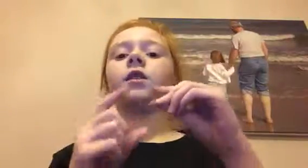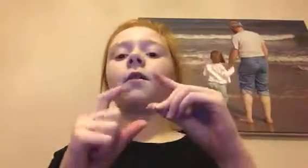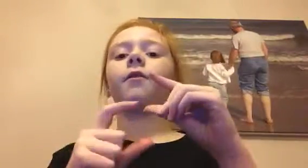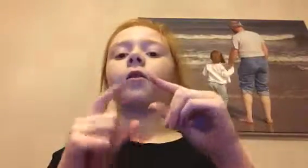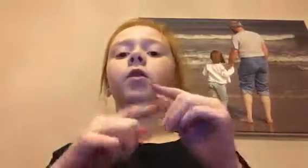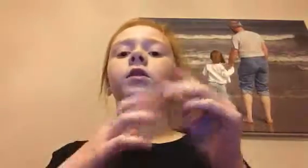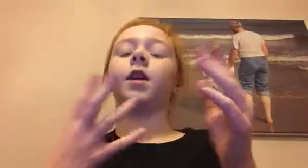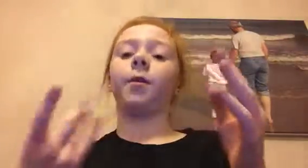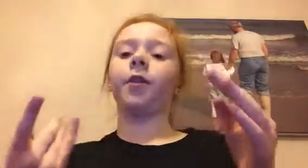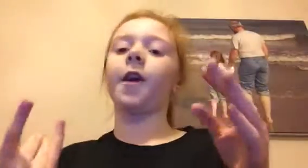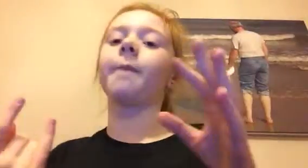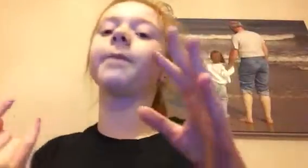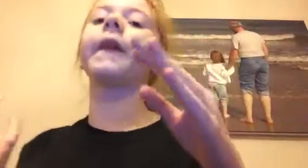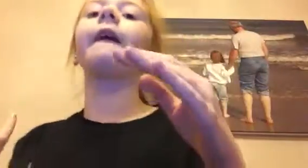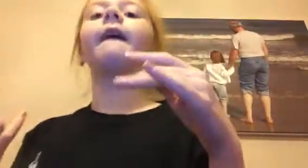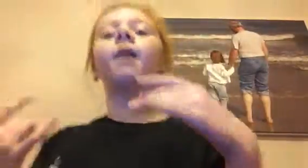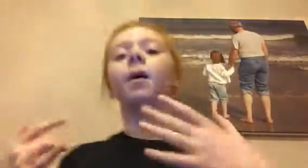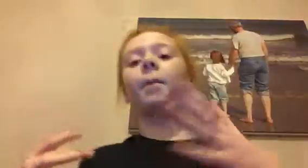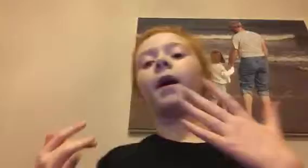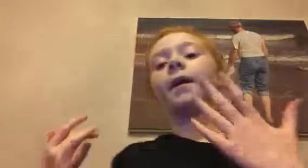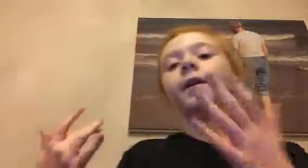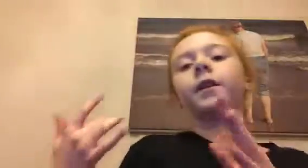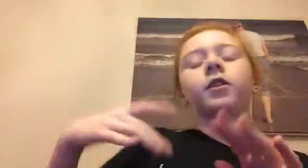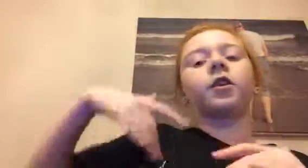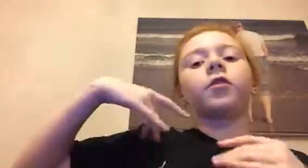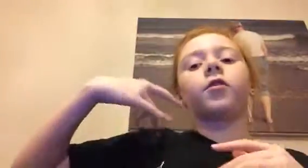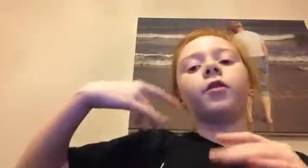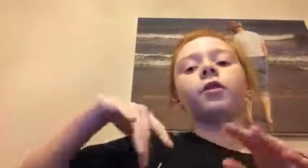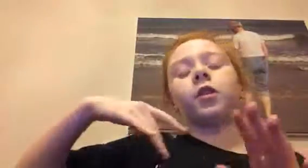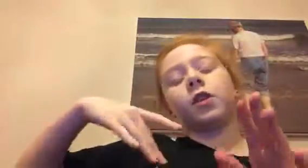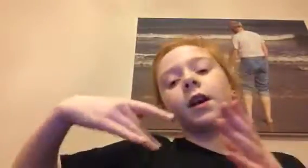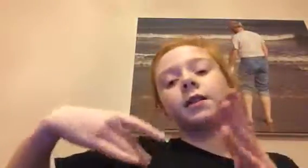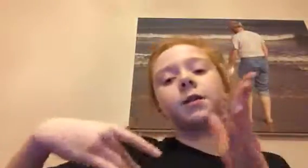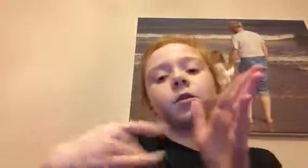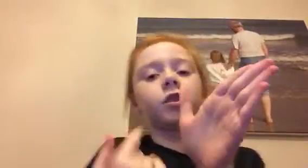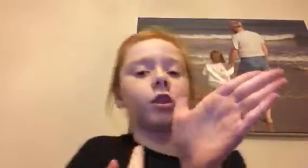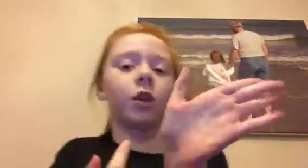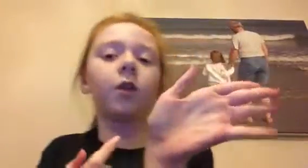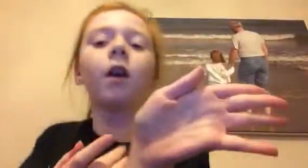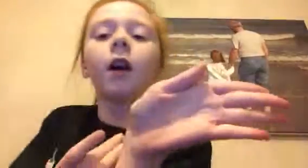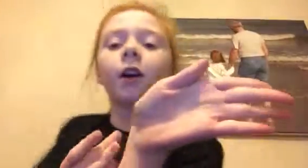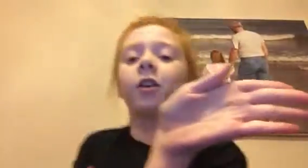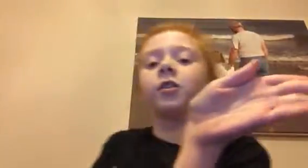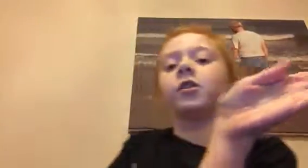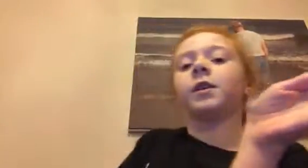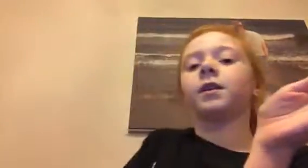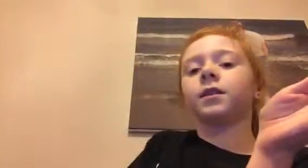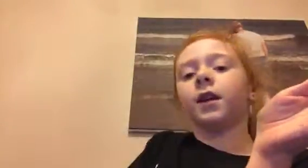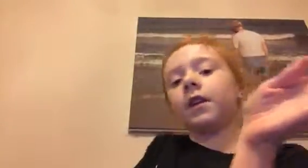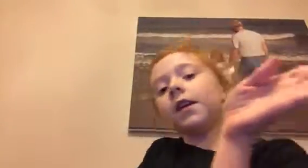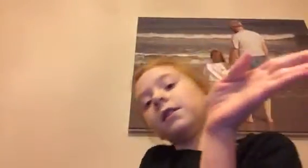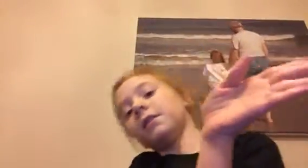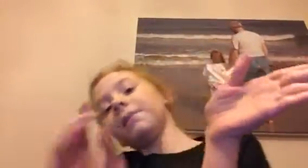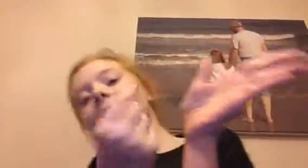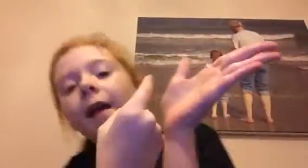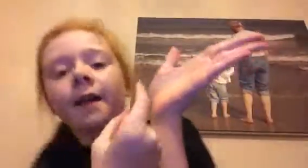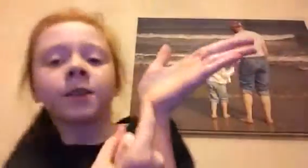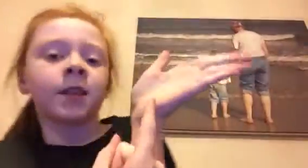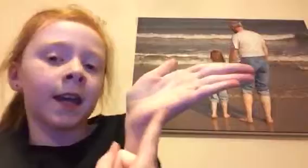except for some of them but just so you can see what to do i'm gonna do it like this t